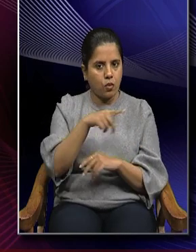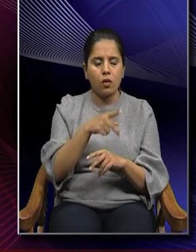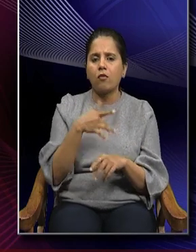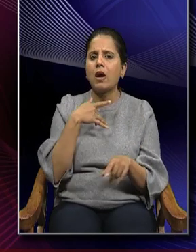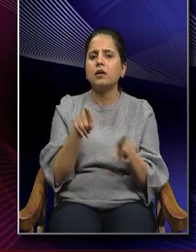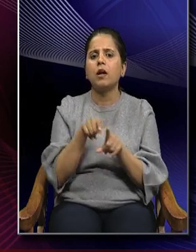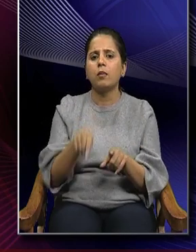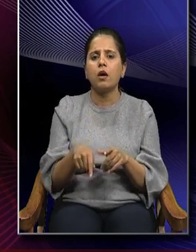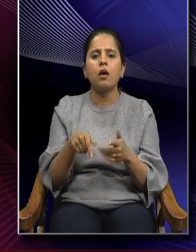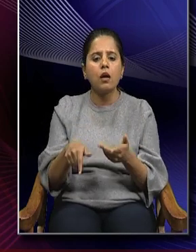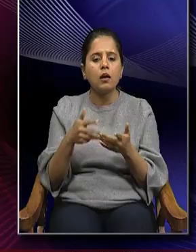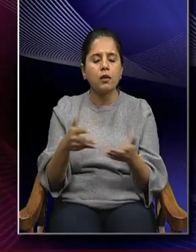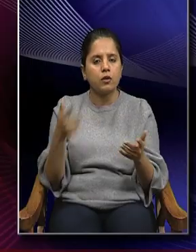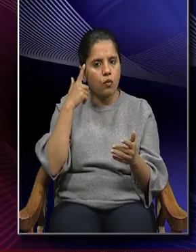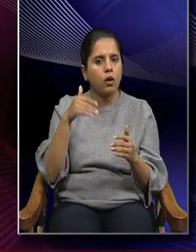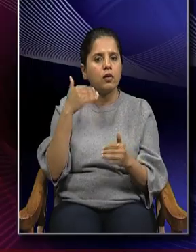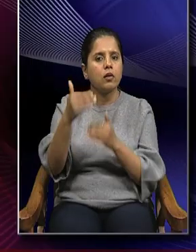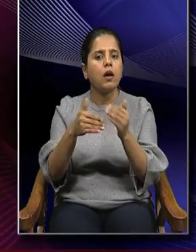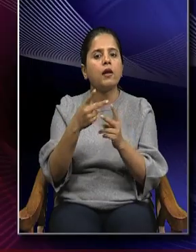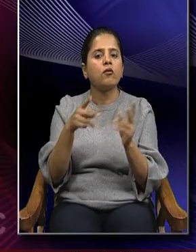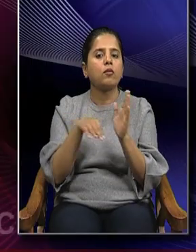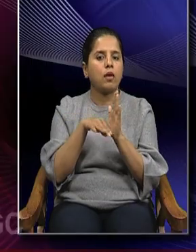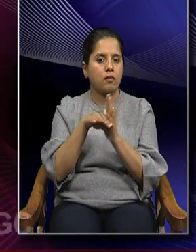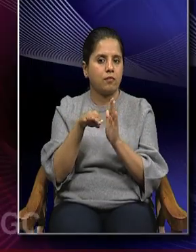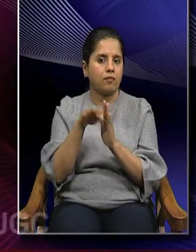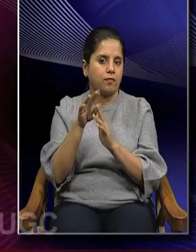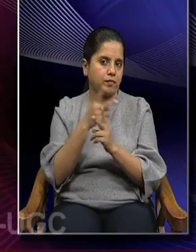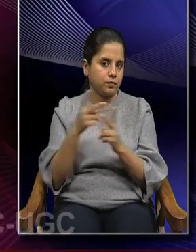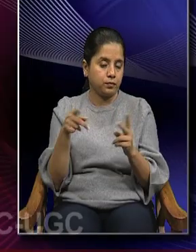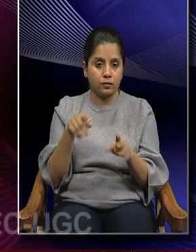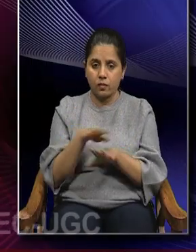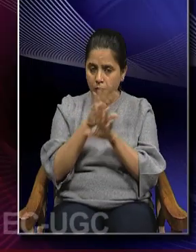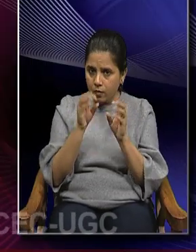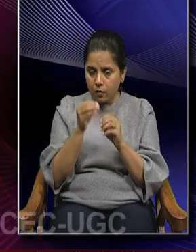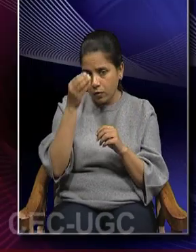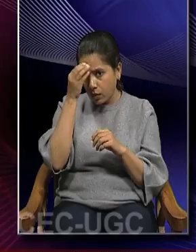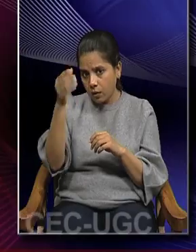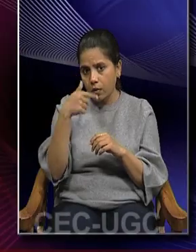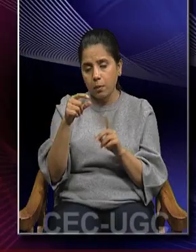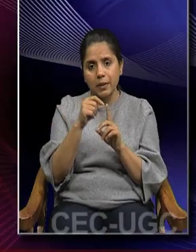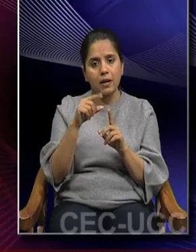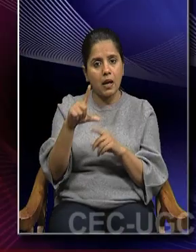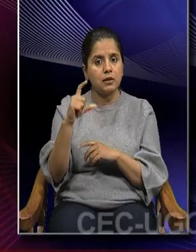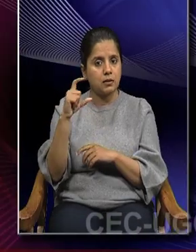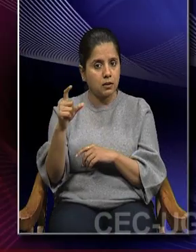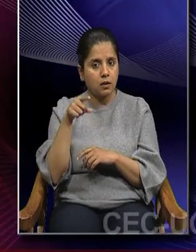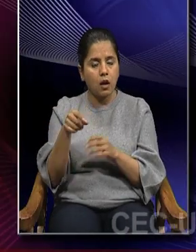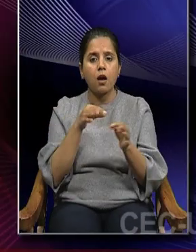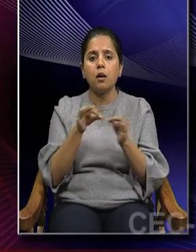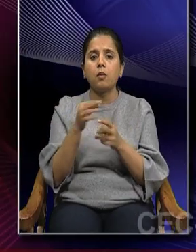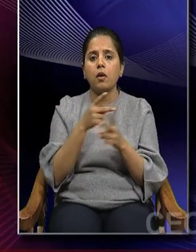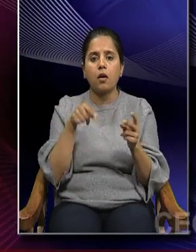like a product passes through different phases. So, this entire concept of PLC, it describes